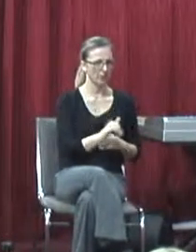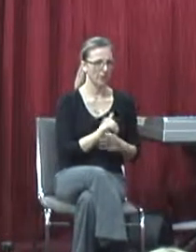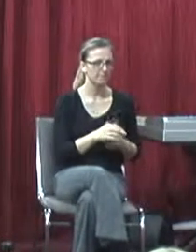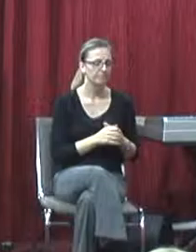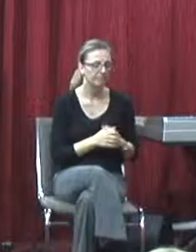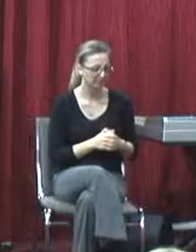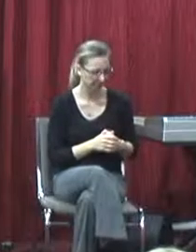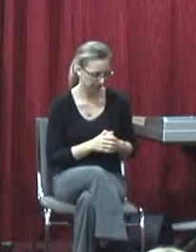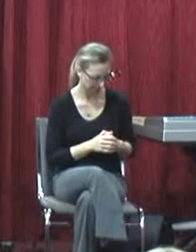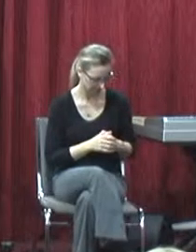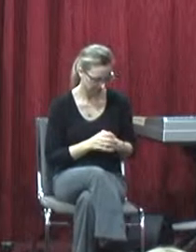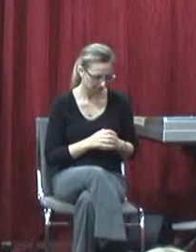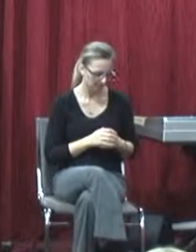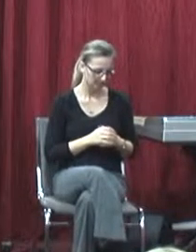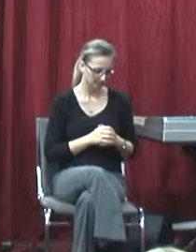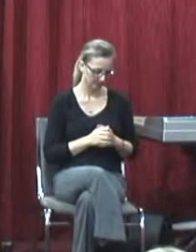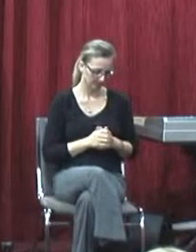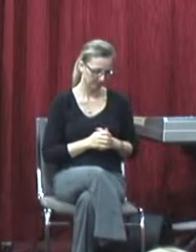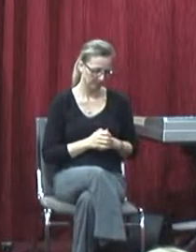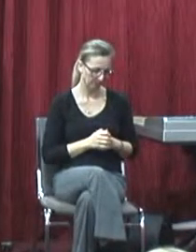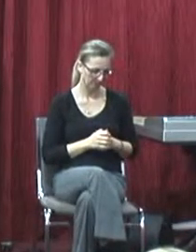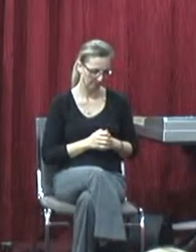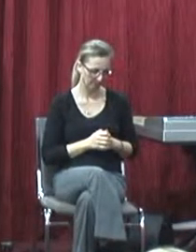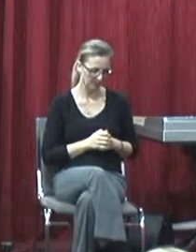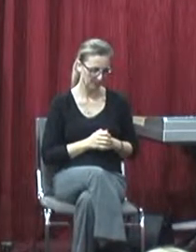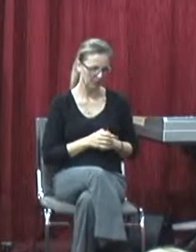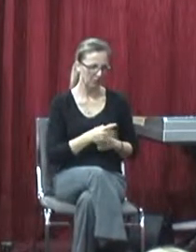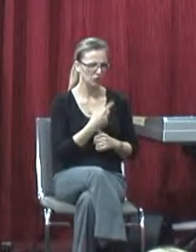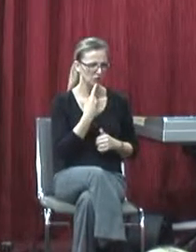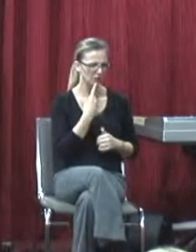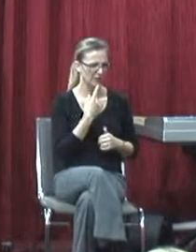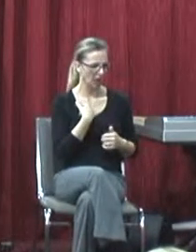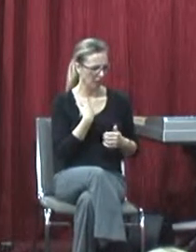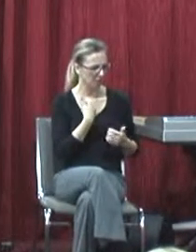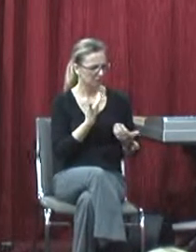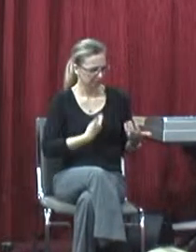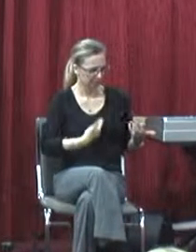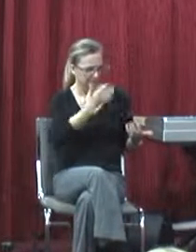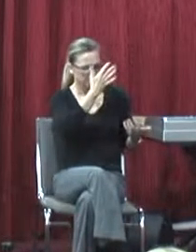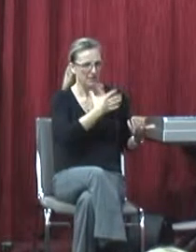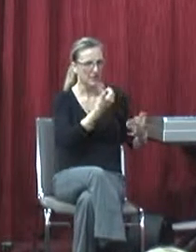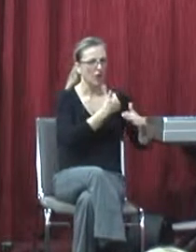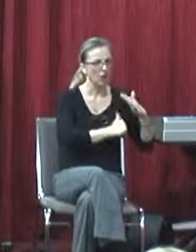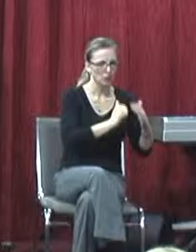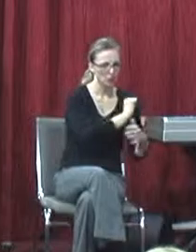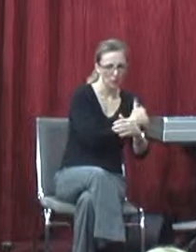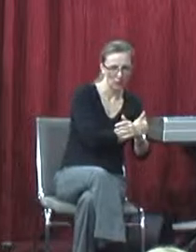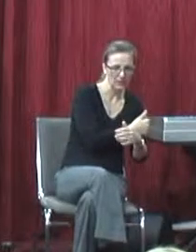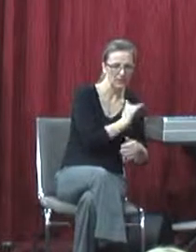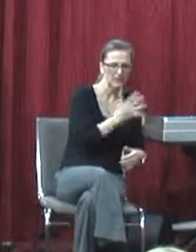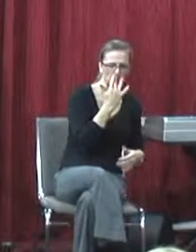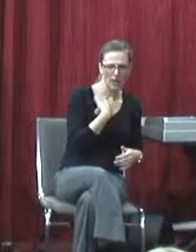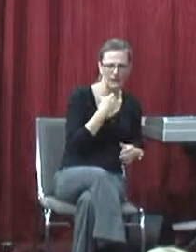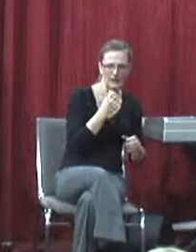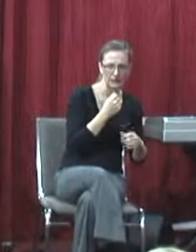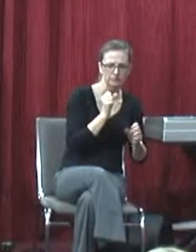officer over him, he wouldn't have had any authority. And that's why he said, I am a man under authority. That's why I can make this command. And here's the